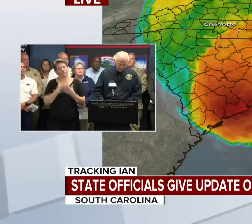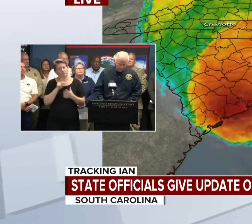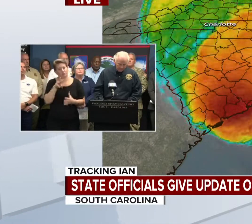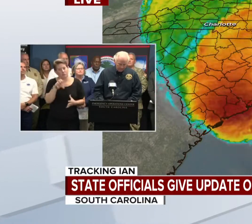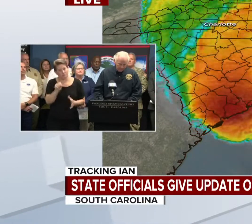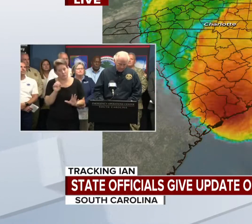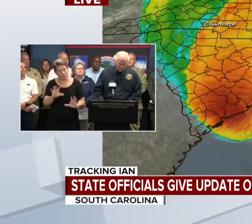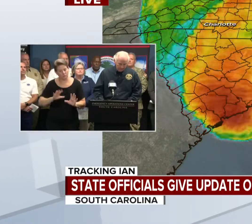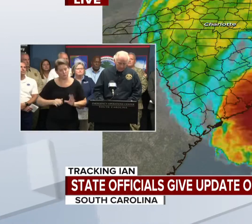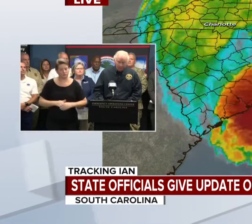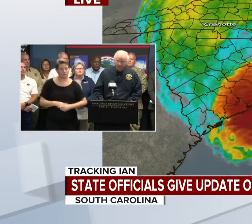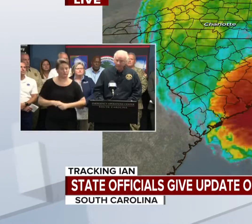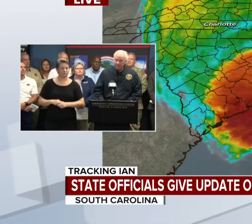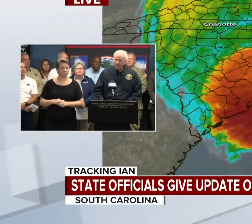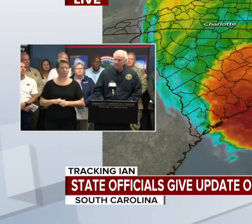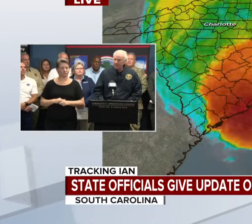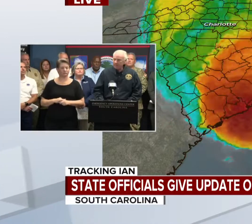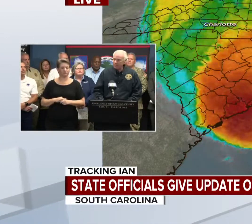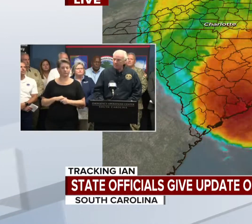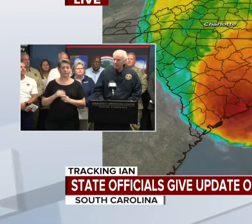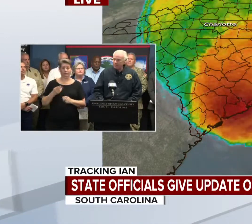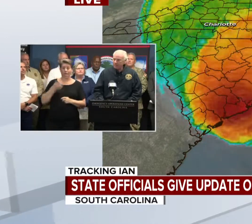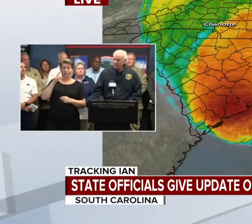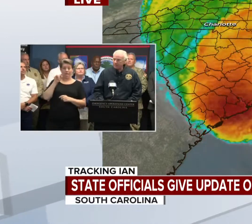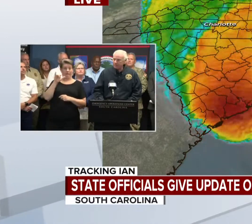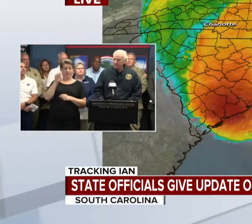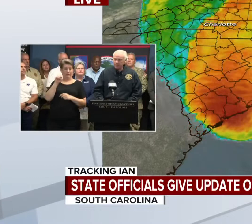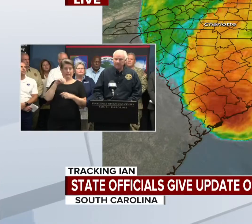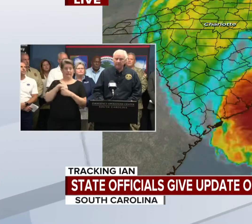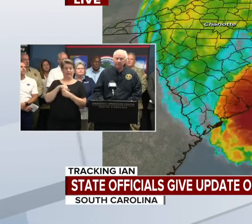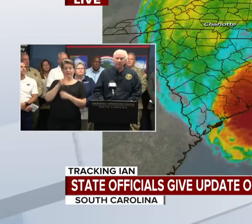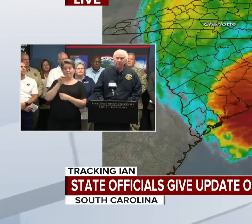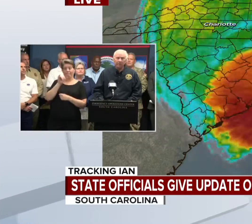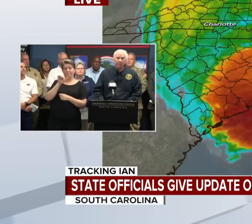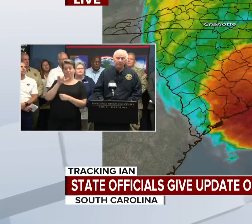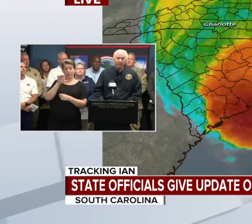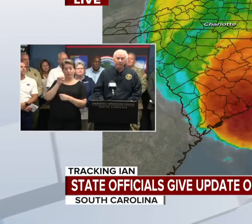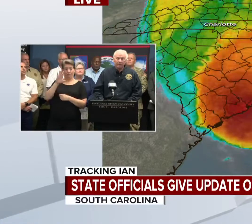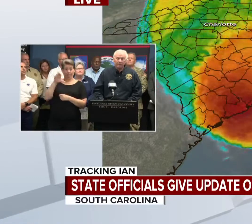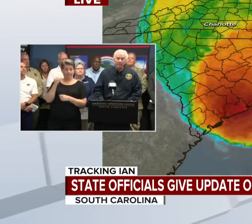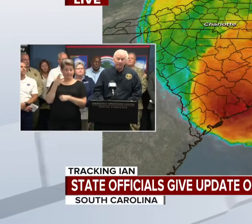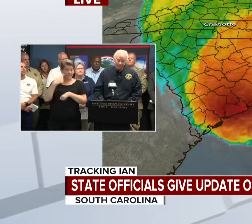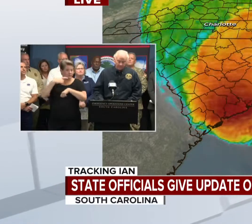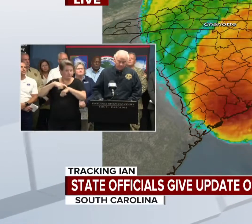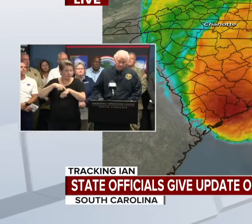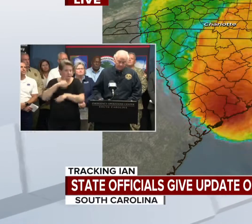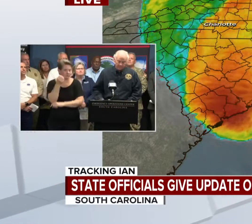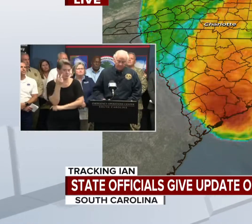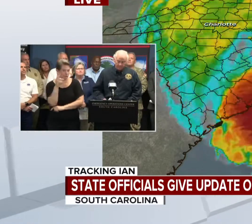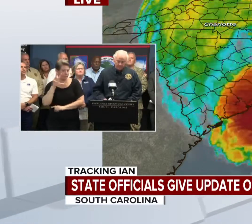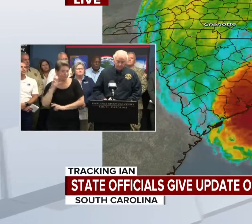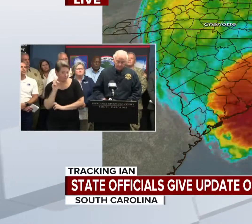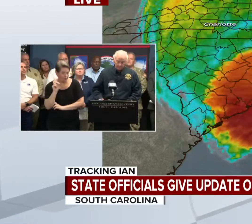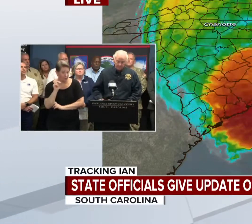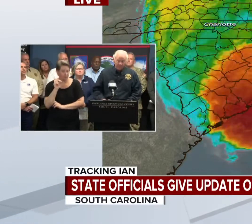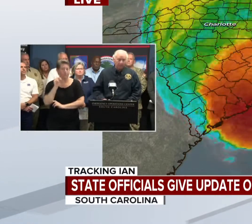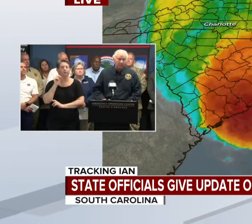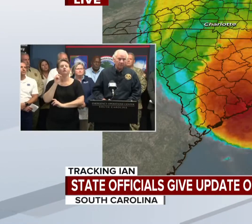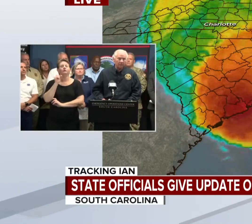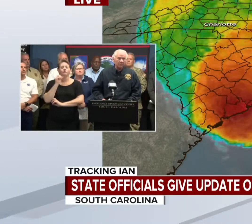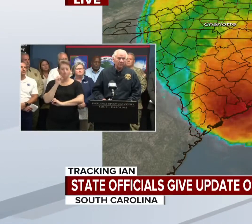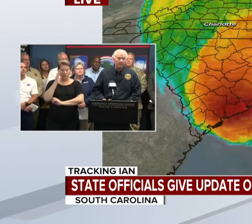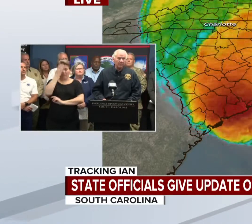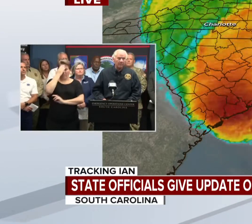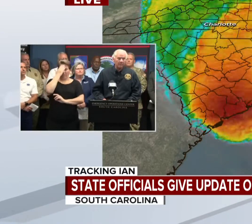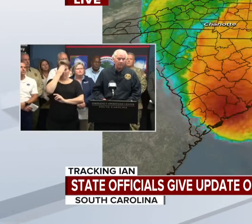news. High tide in Myrtle Beach was at about 12:30, and so we know